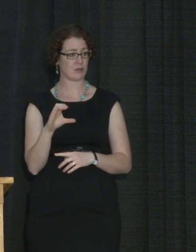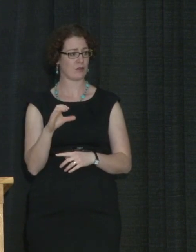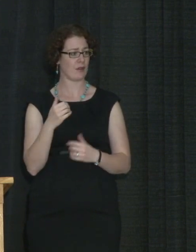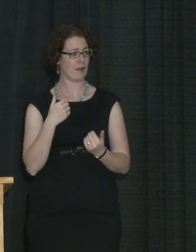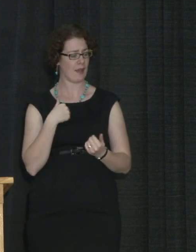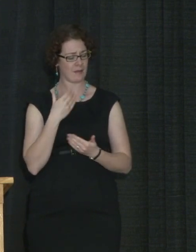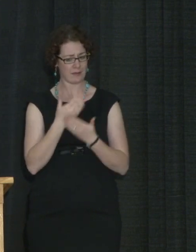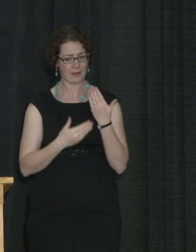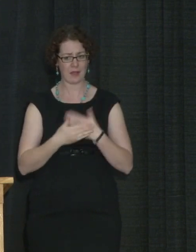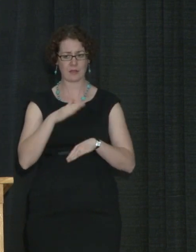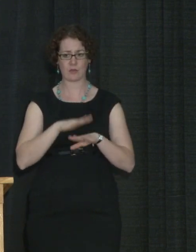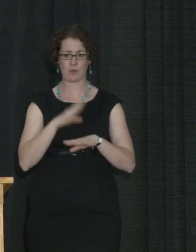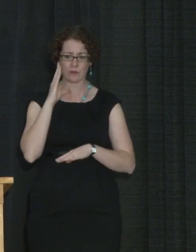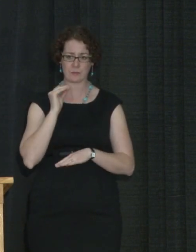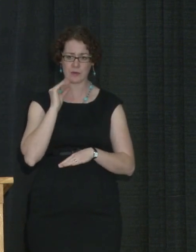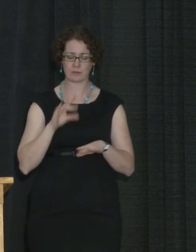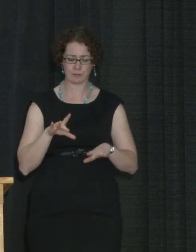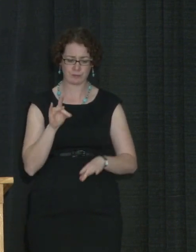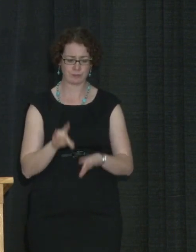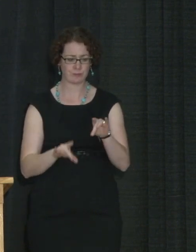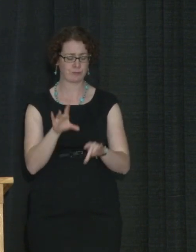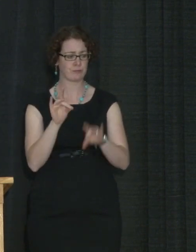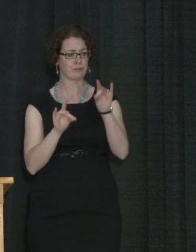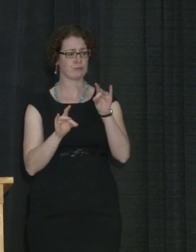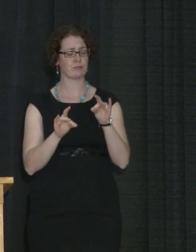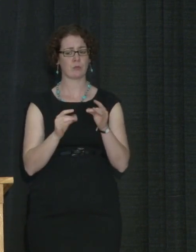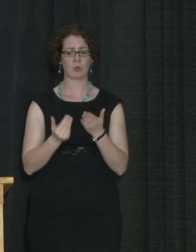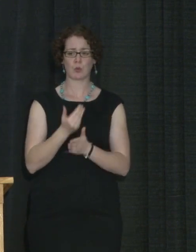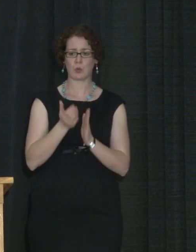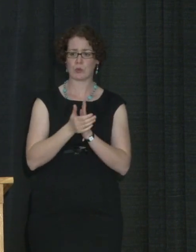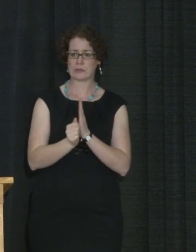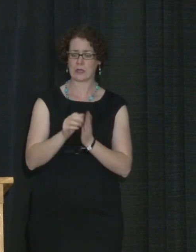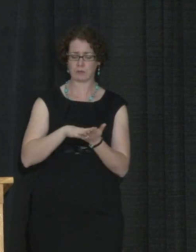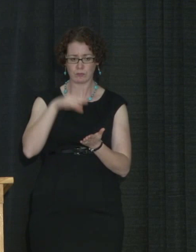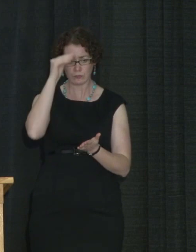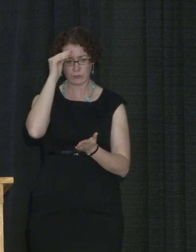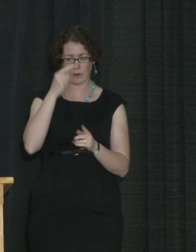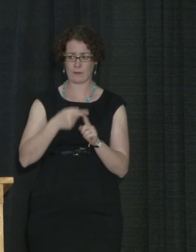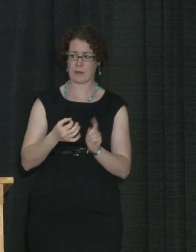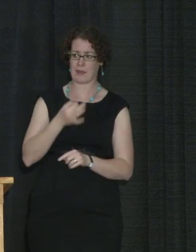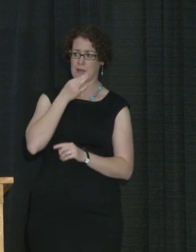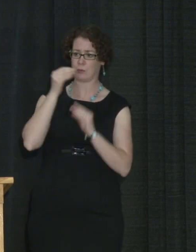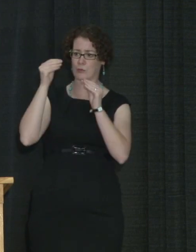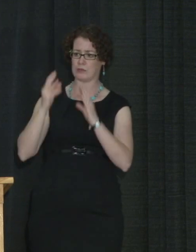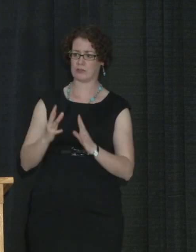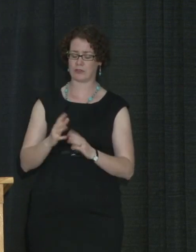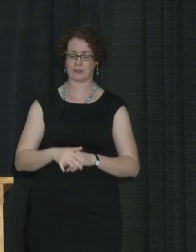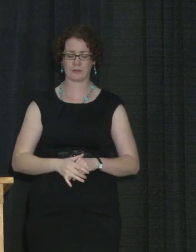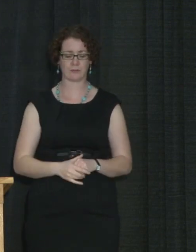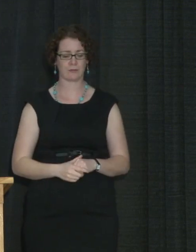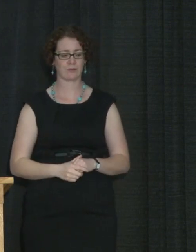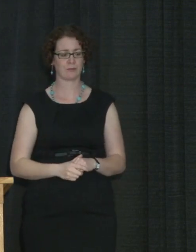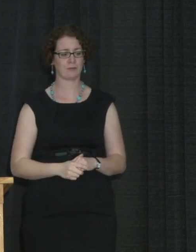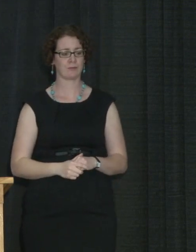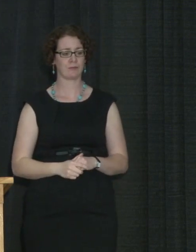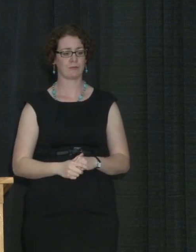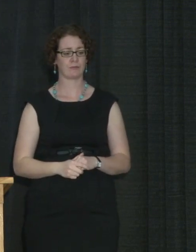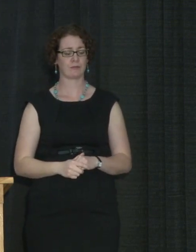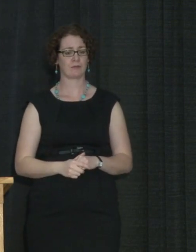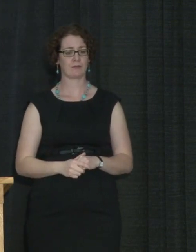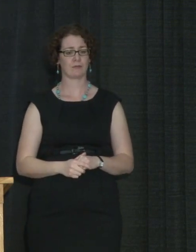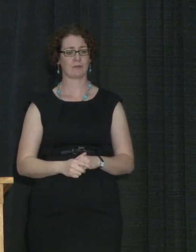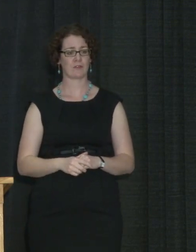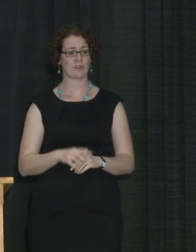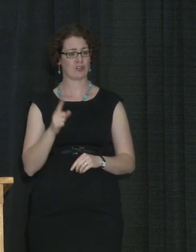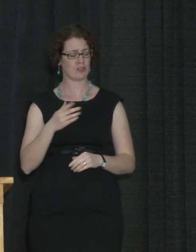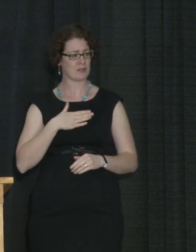valuable hands-on experience and learned new skills from expert instructors. Nadine is pleased